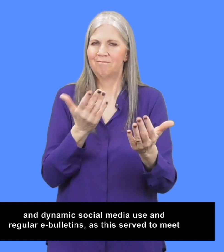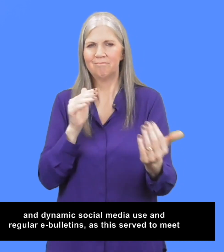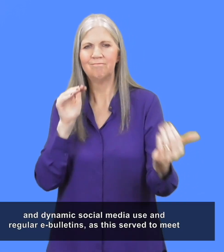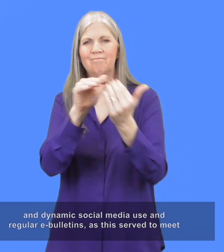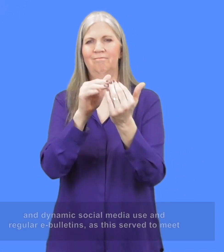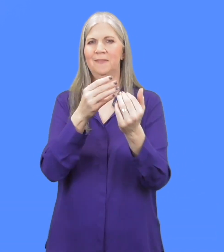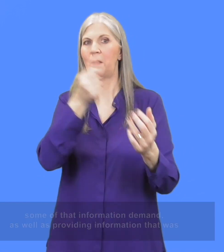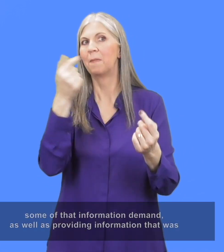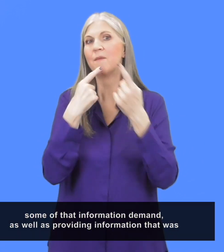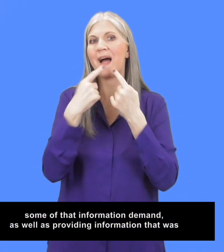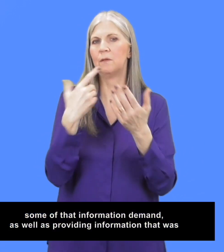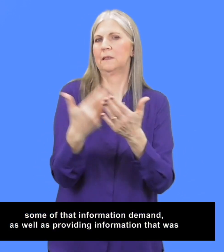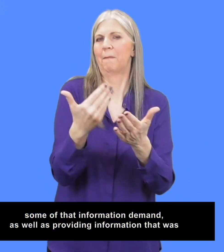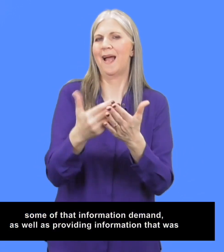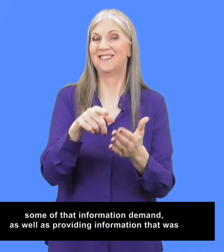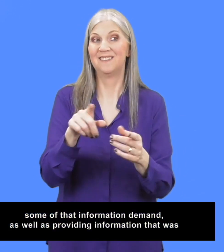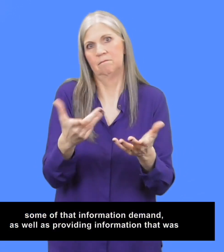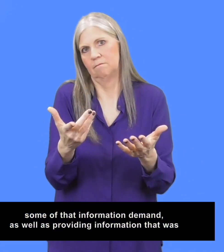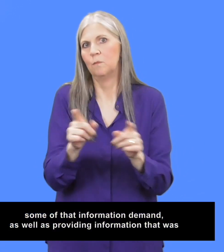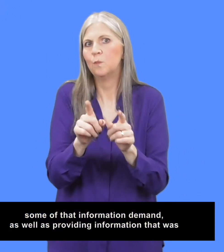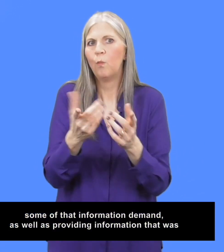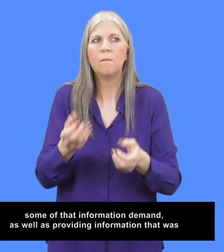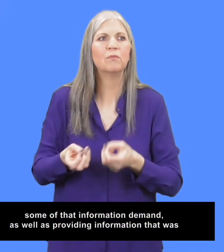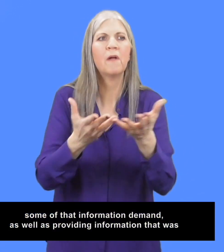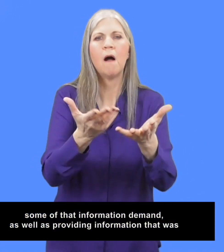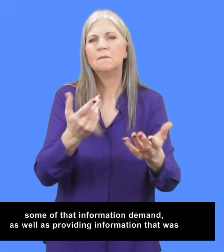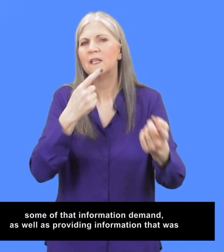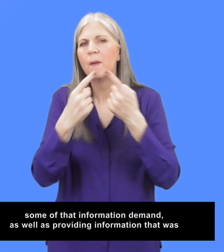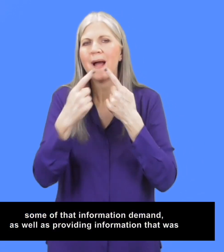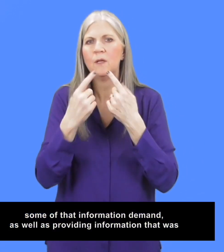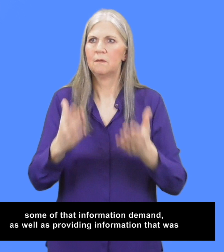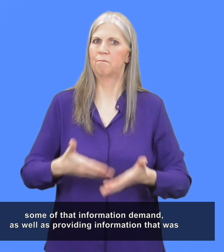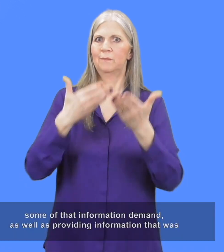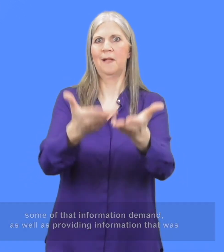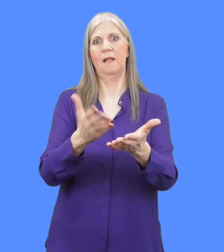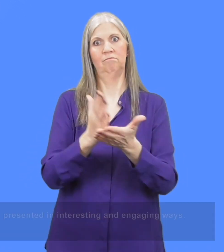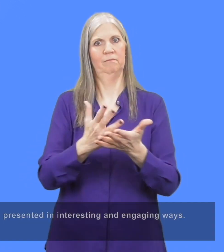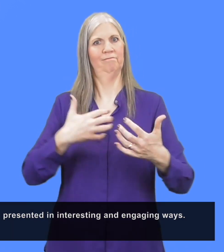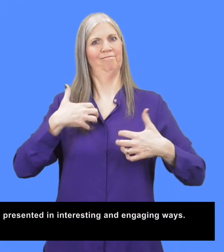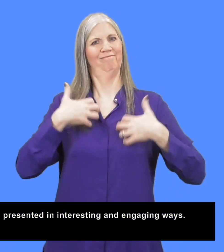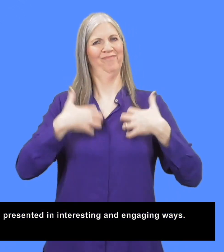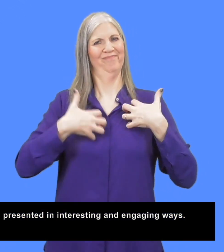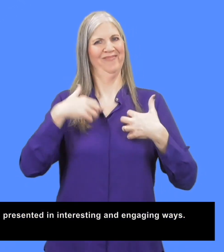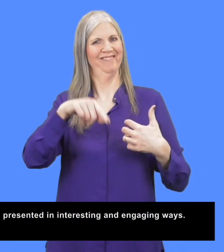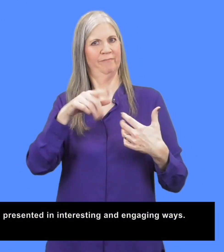some of that information demand, as well as providing information that was presented in interesting and engaging ways.